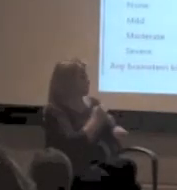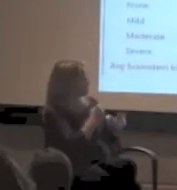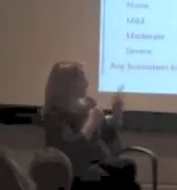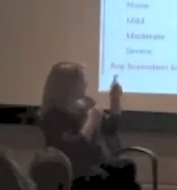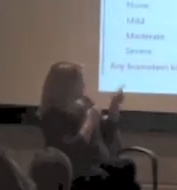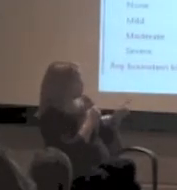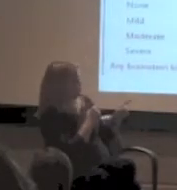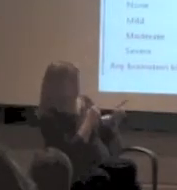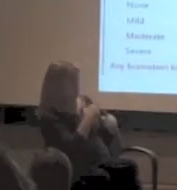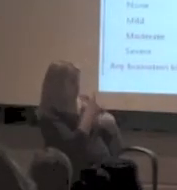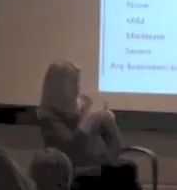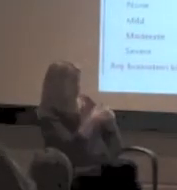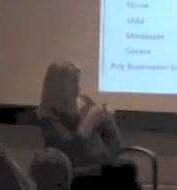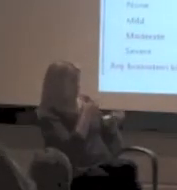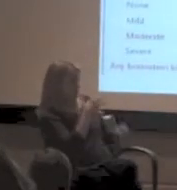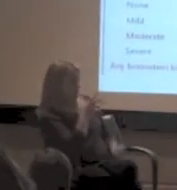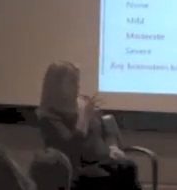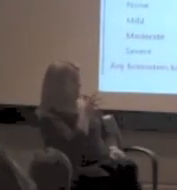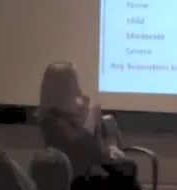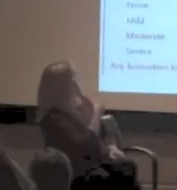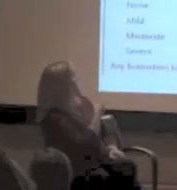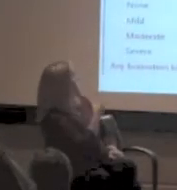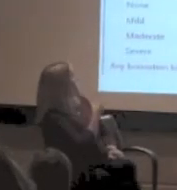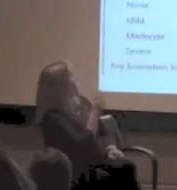the actual results from the MOMS trial.